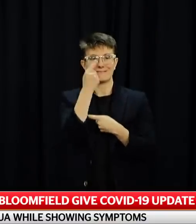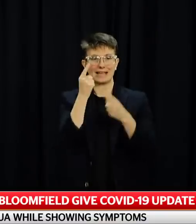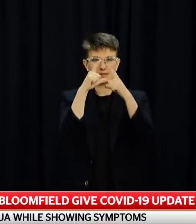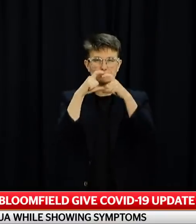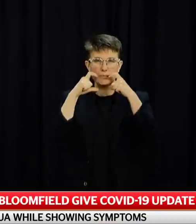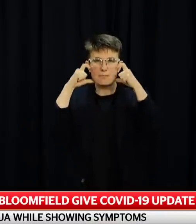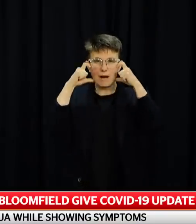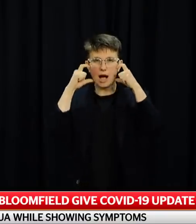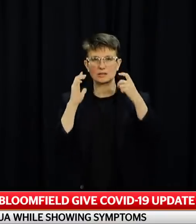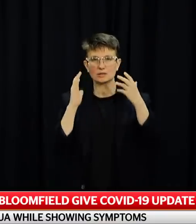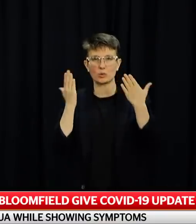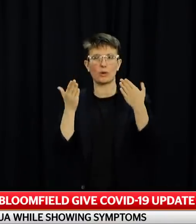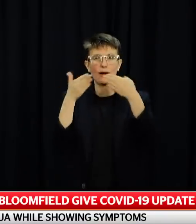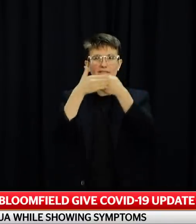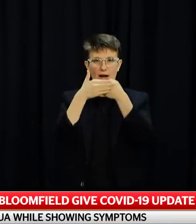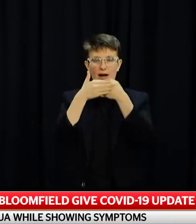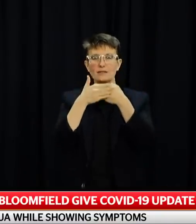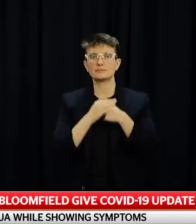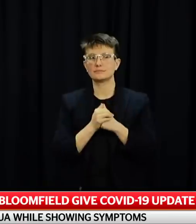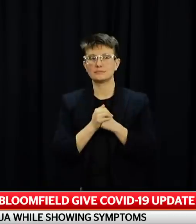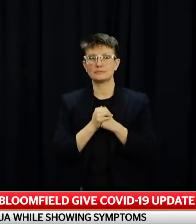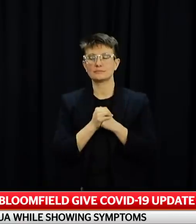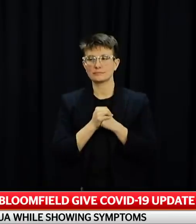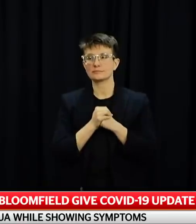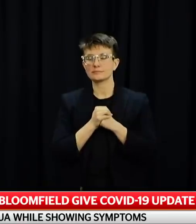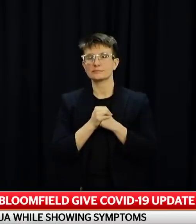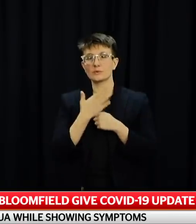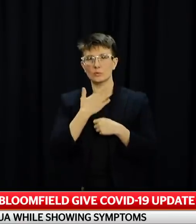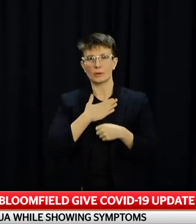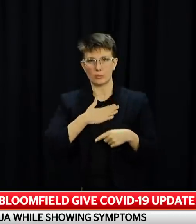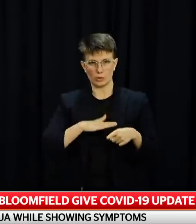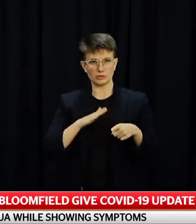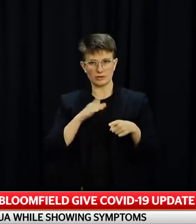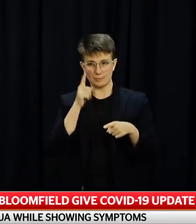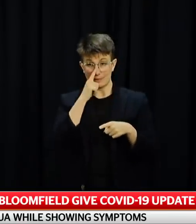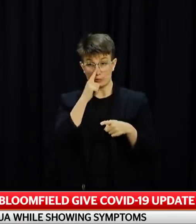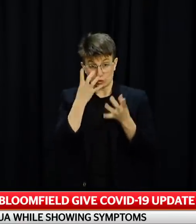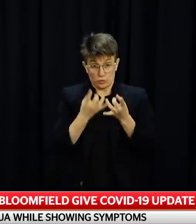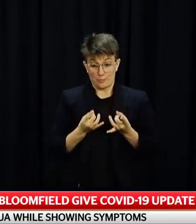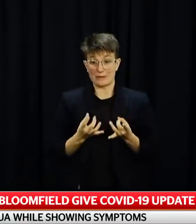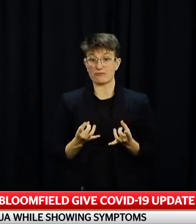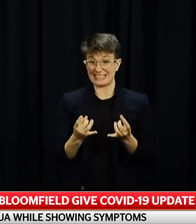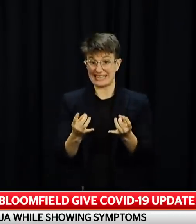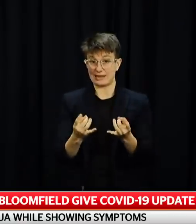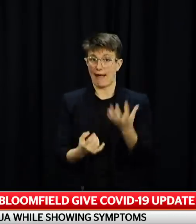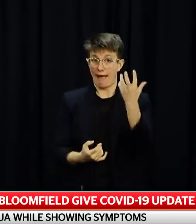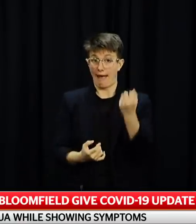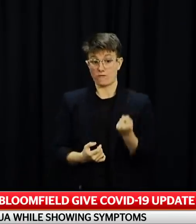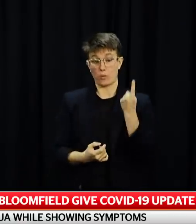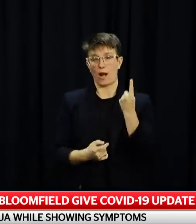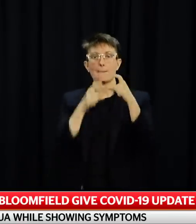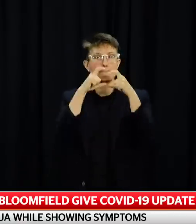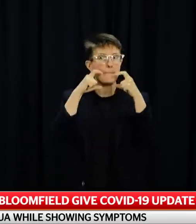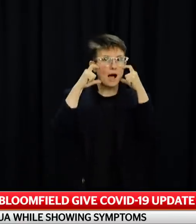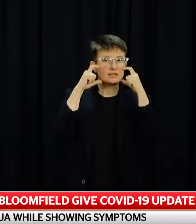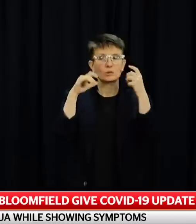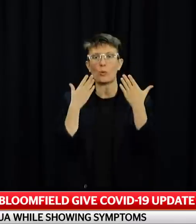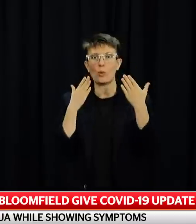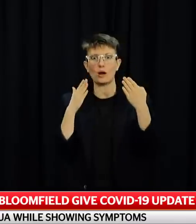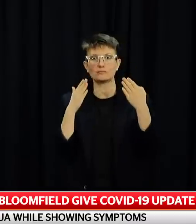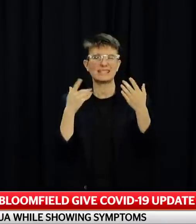recently asked people to prepare for any possible resurgence by having a face mask or a face covering on